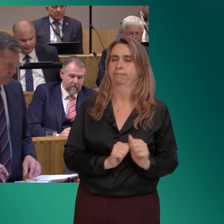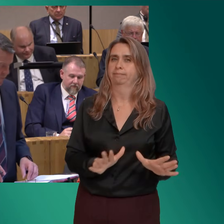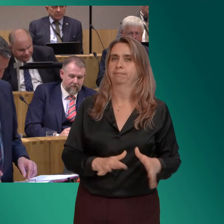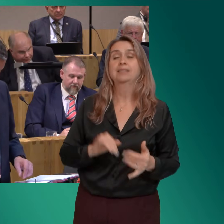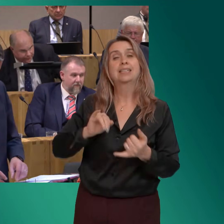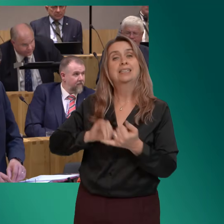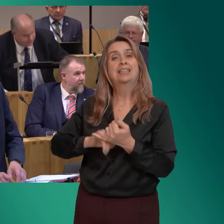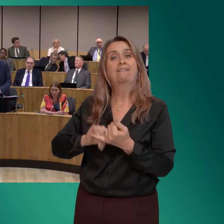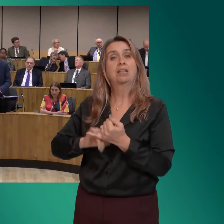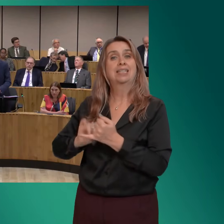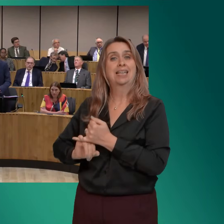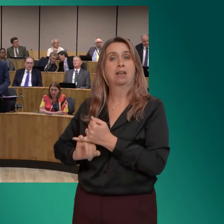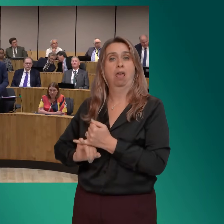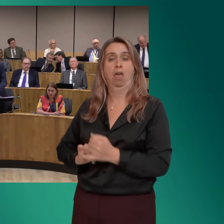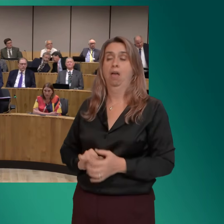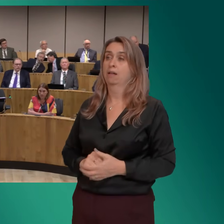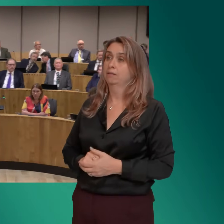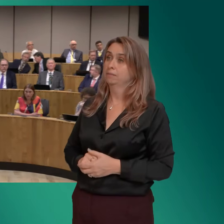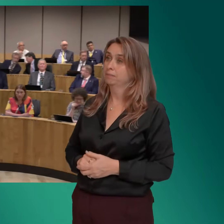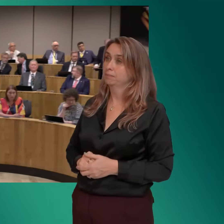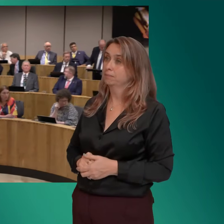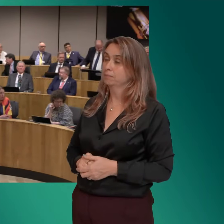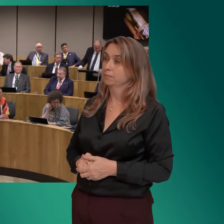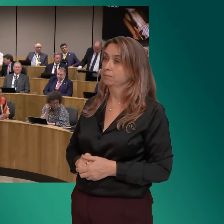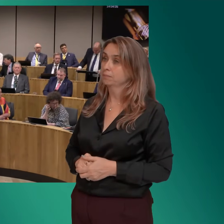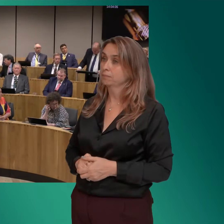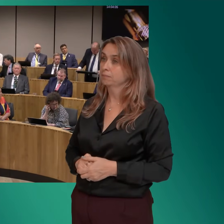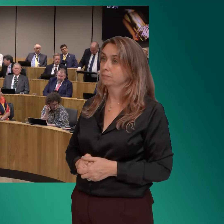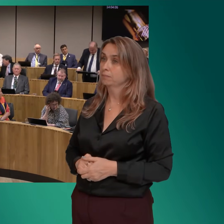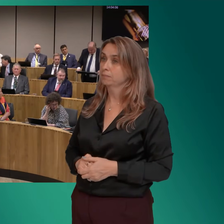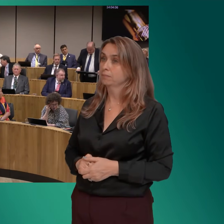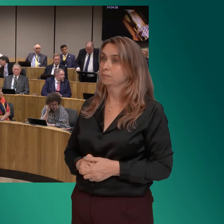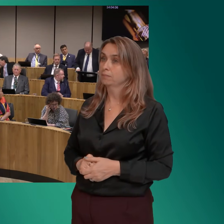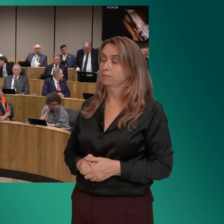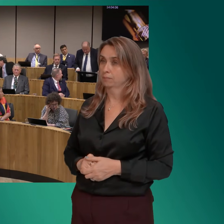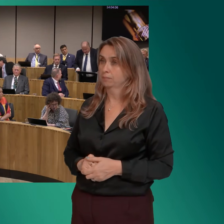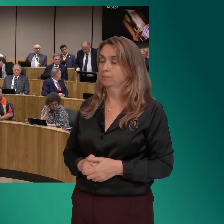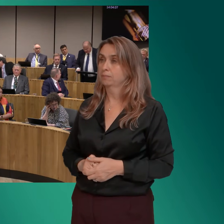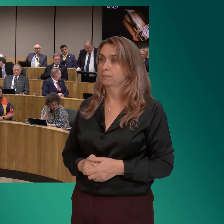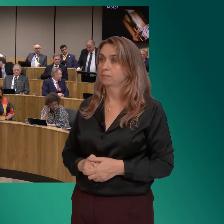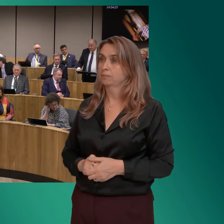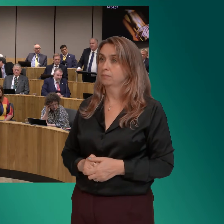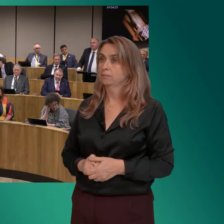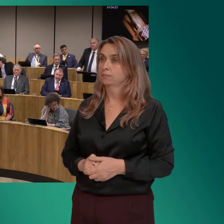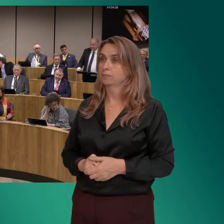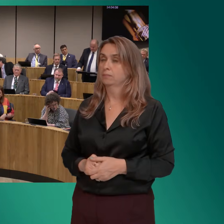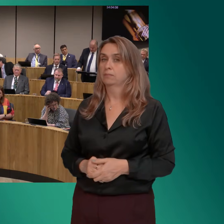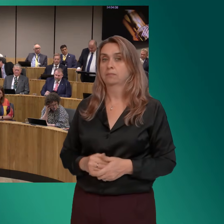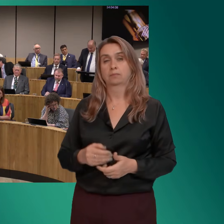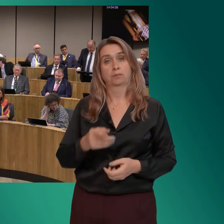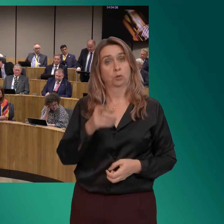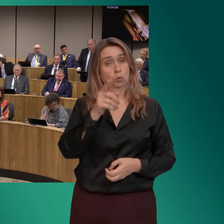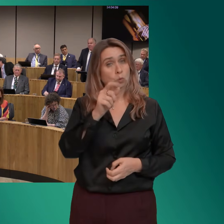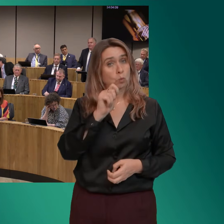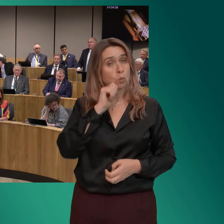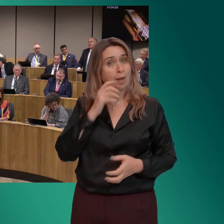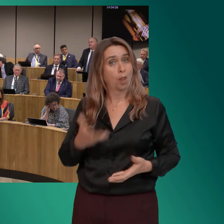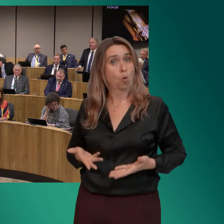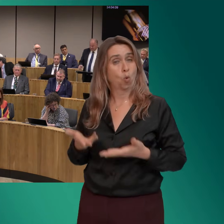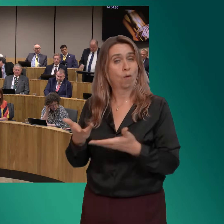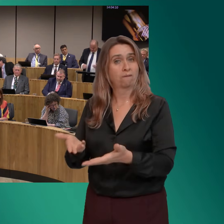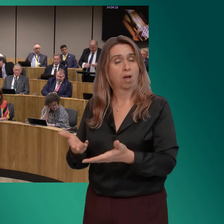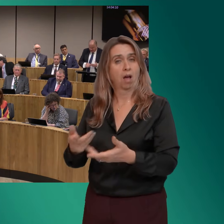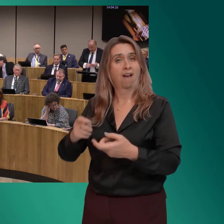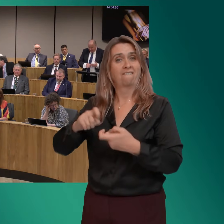Stephen Senior. Thank you, Presiding Officer. Will the First Minister commit to offering separate